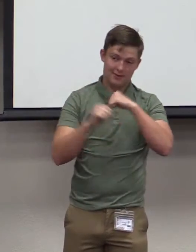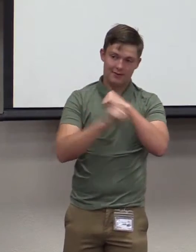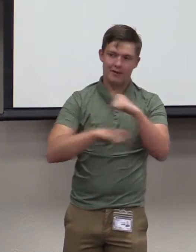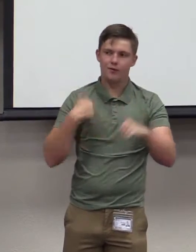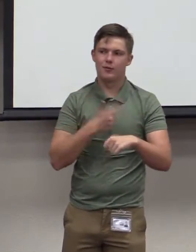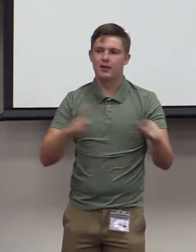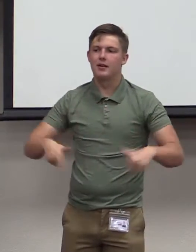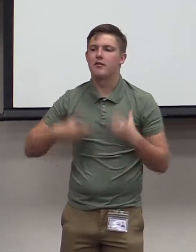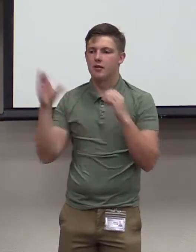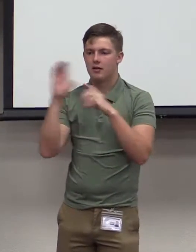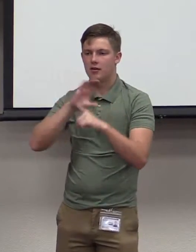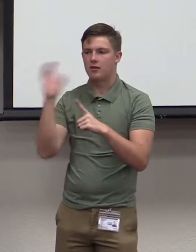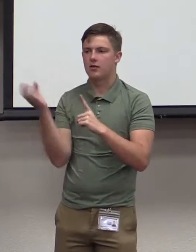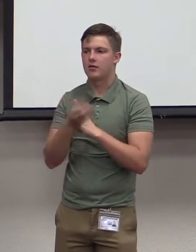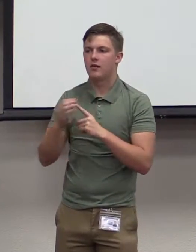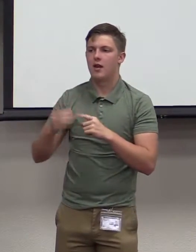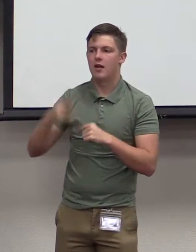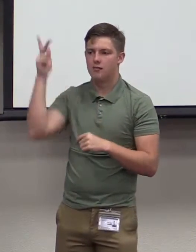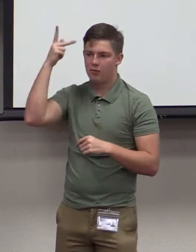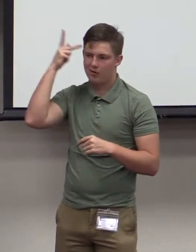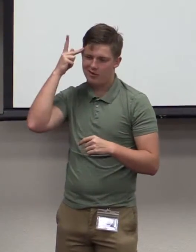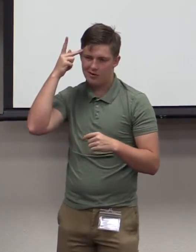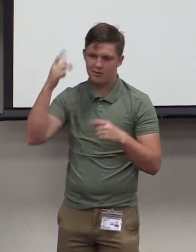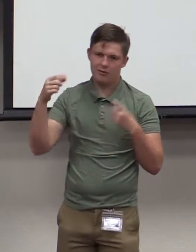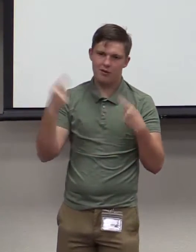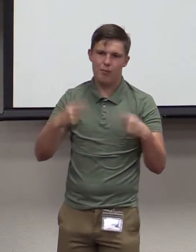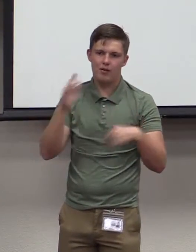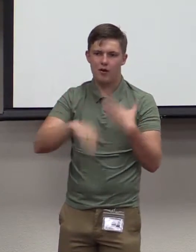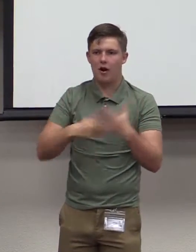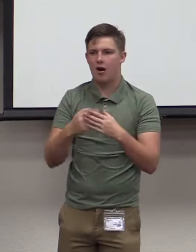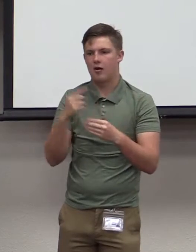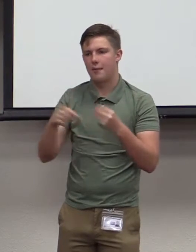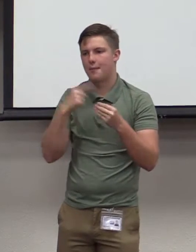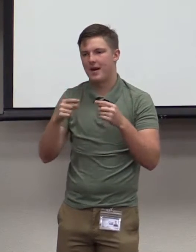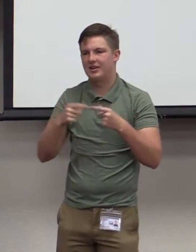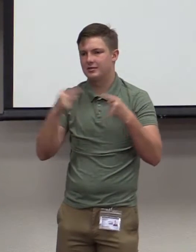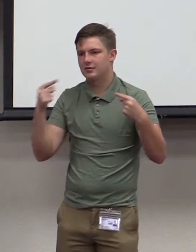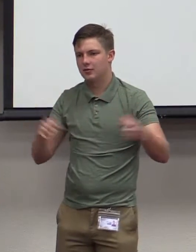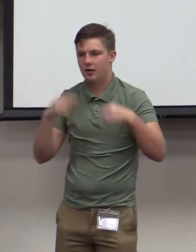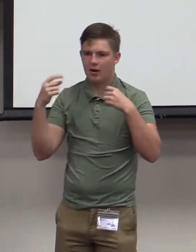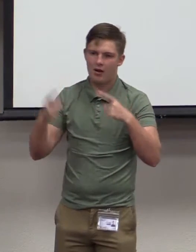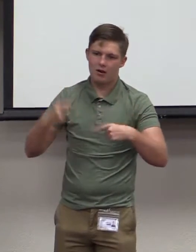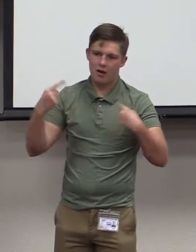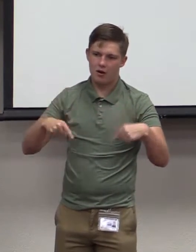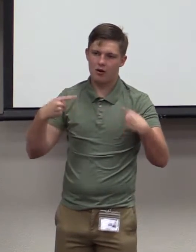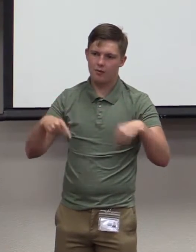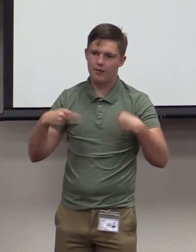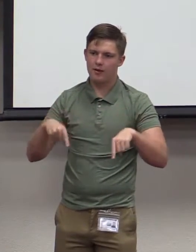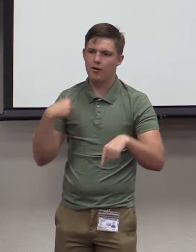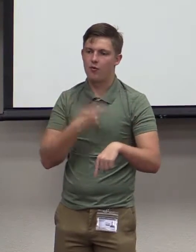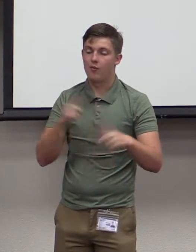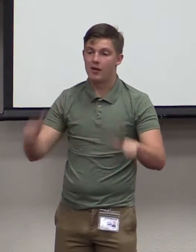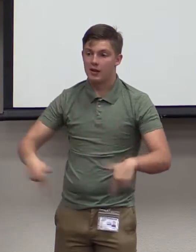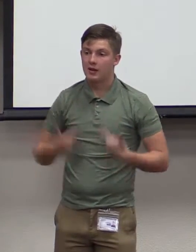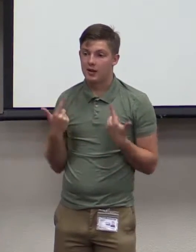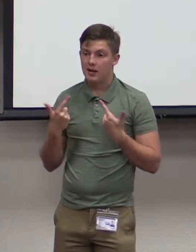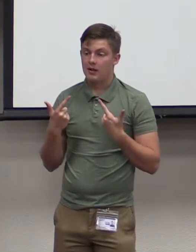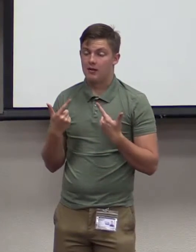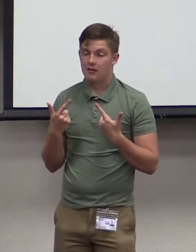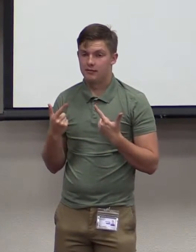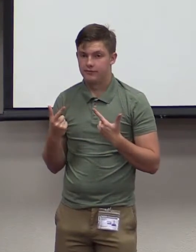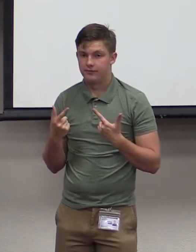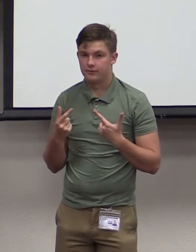a society that political debates are all about disagreements and arguments. We live in the